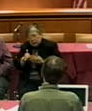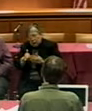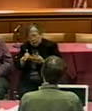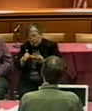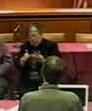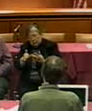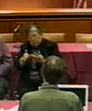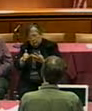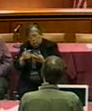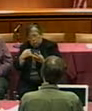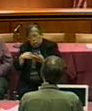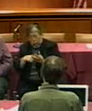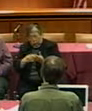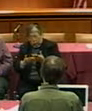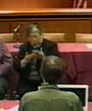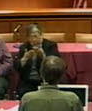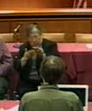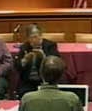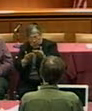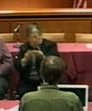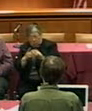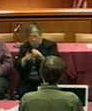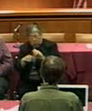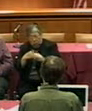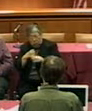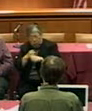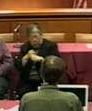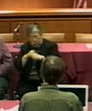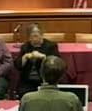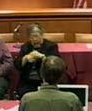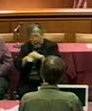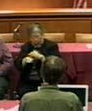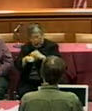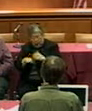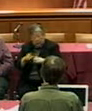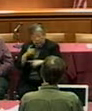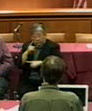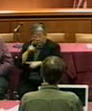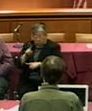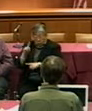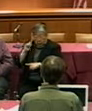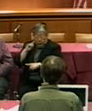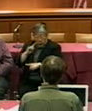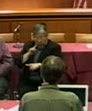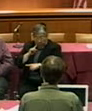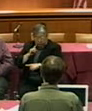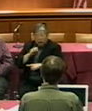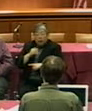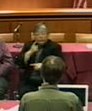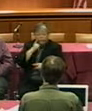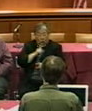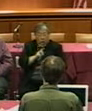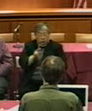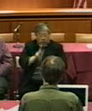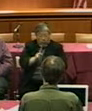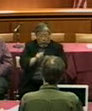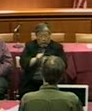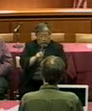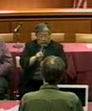about creating access for deaf and people with disabilities as well. I would also like